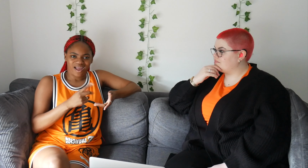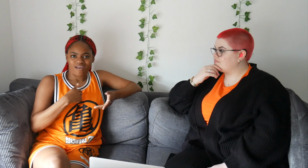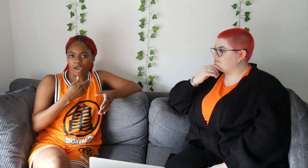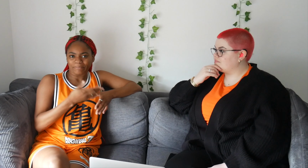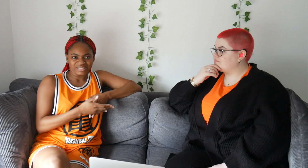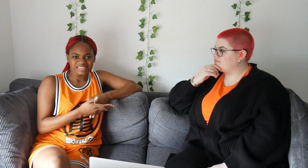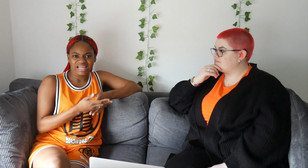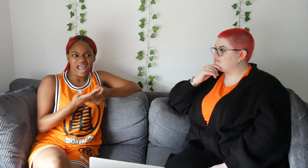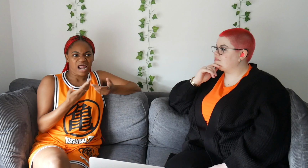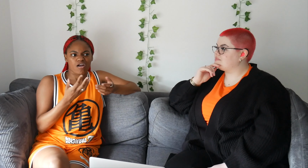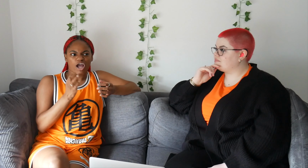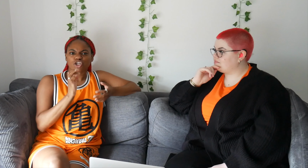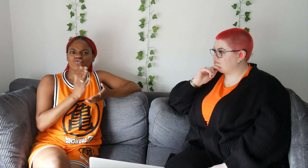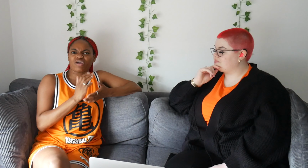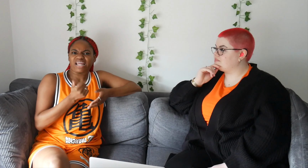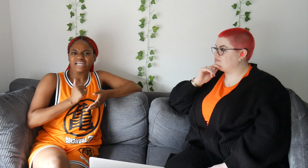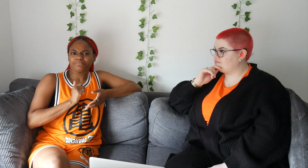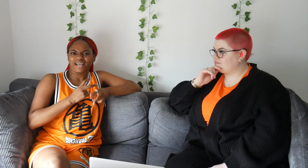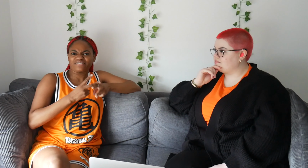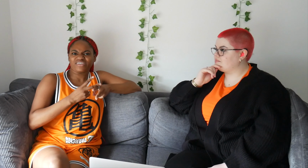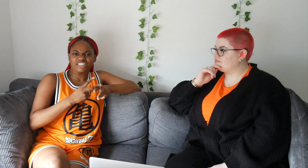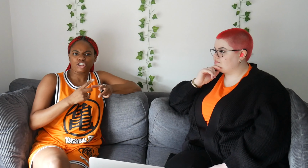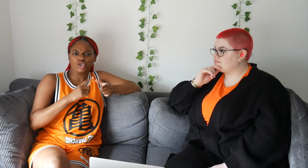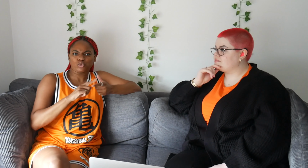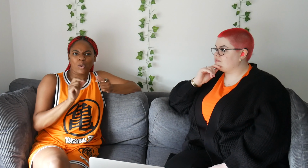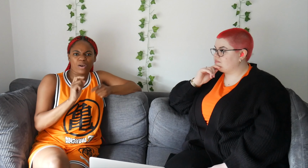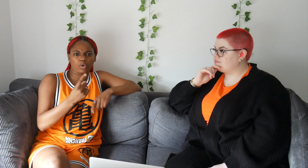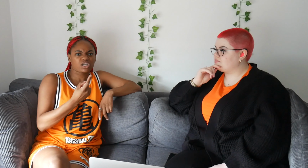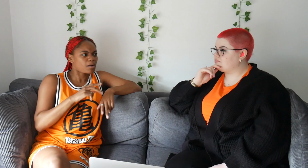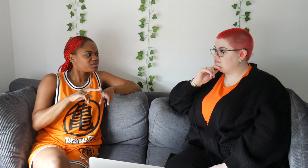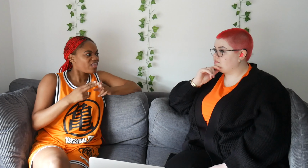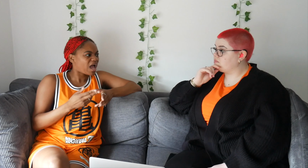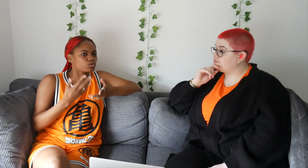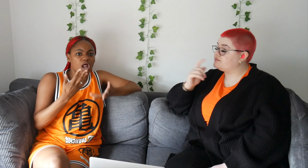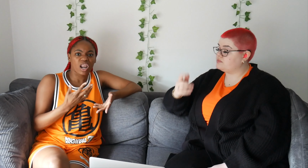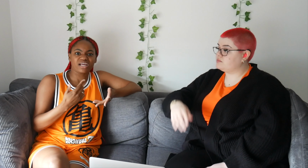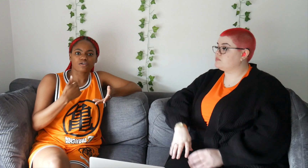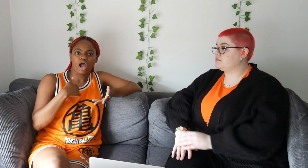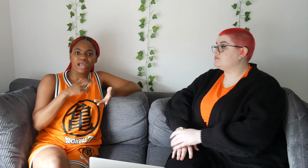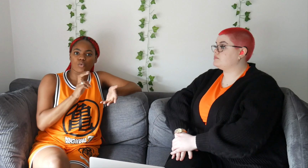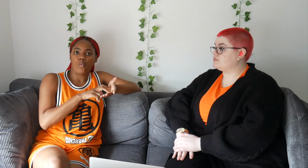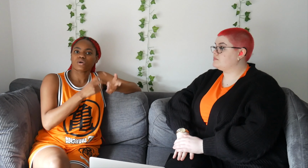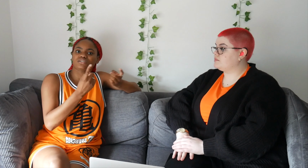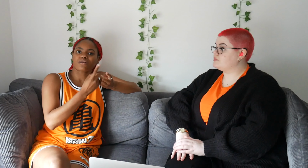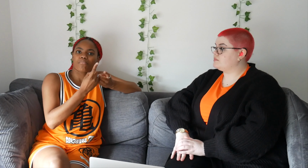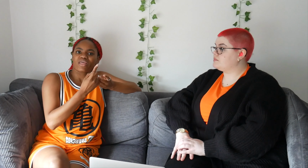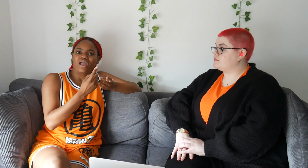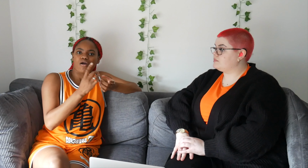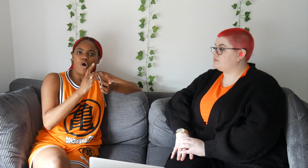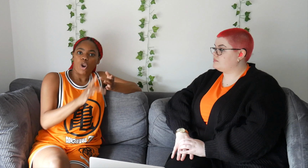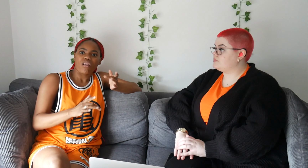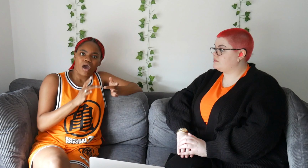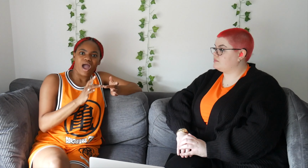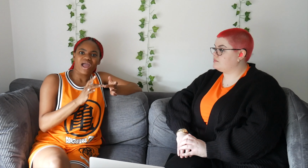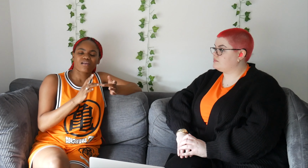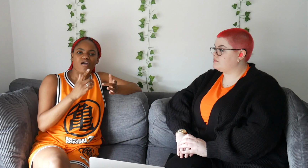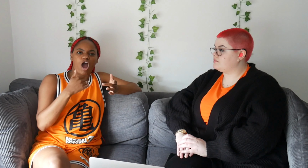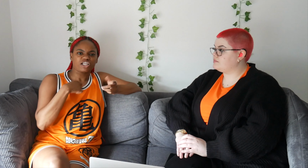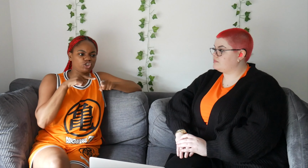But again, I'm usually really busy and I don't really expect visitors to come to the house. Unless I've ordered something online,